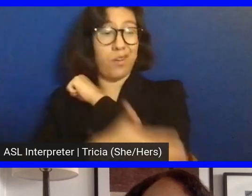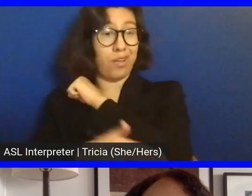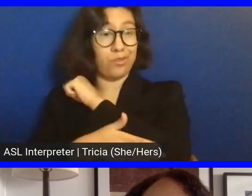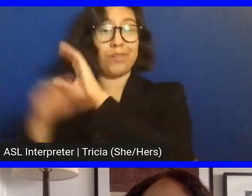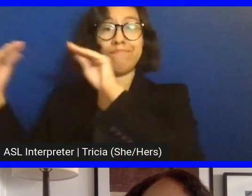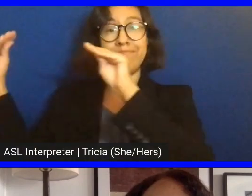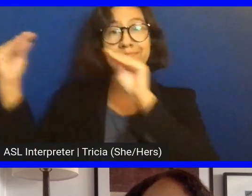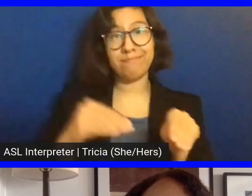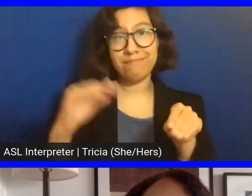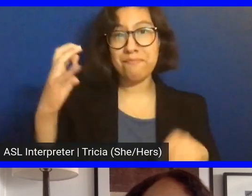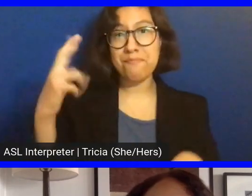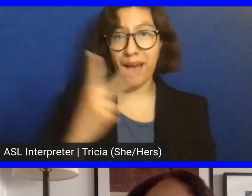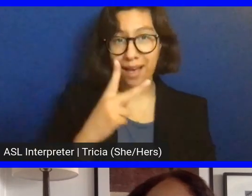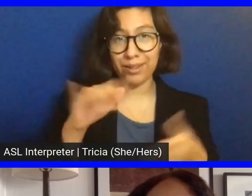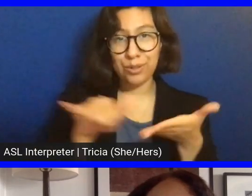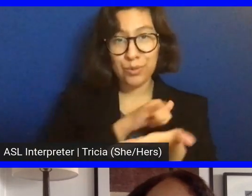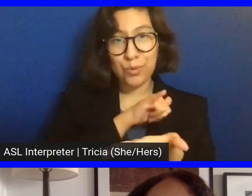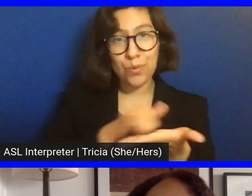been a journey